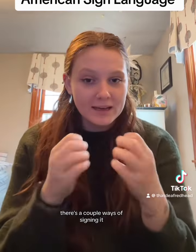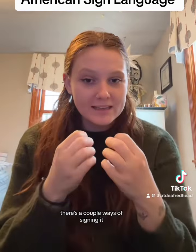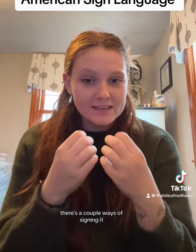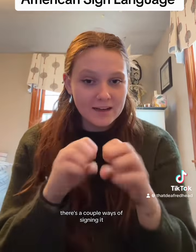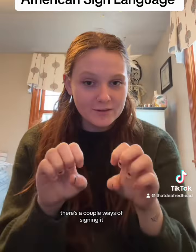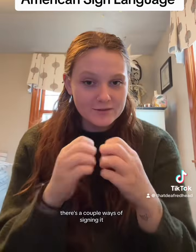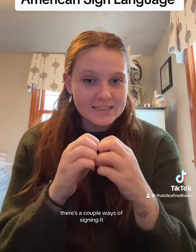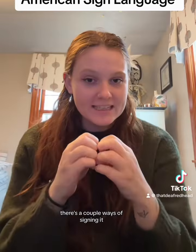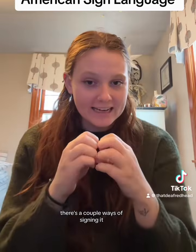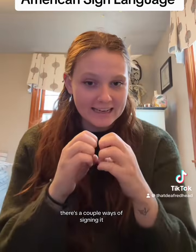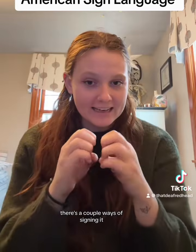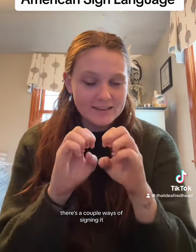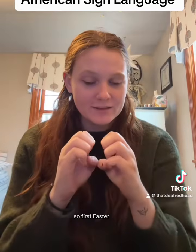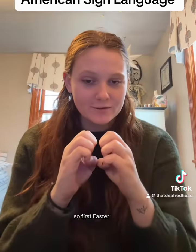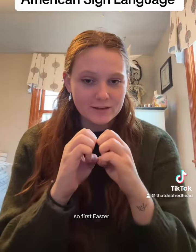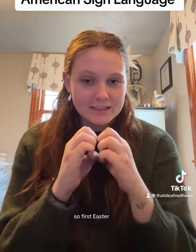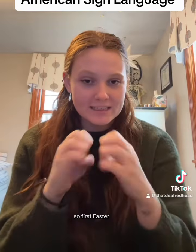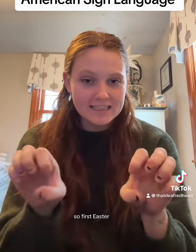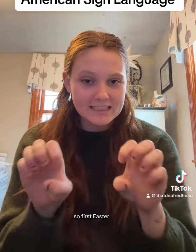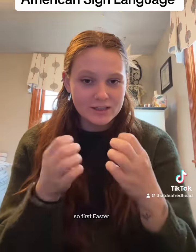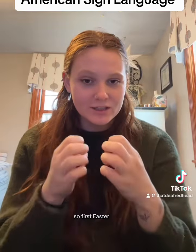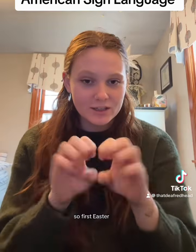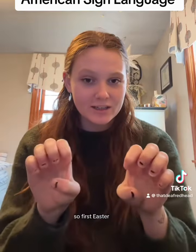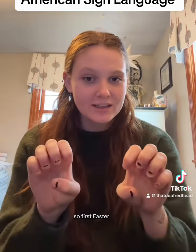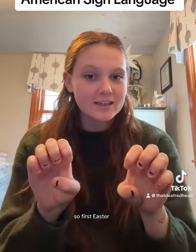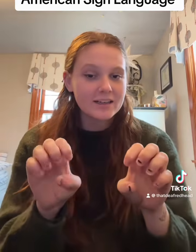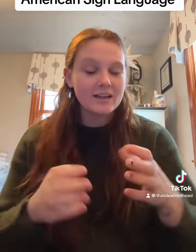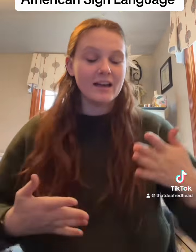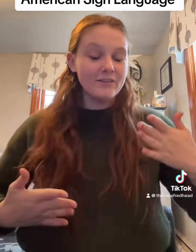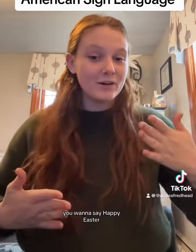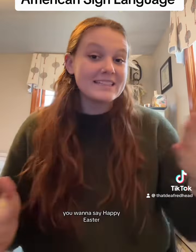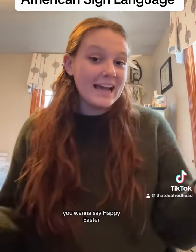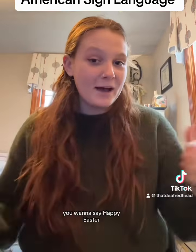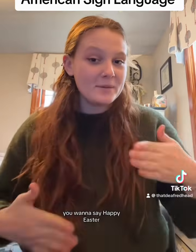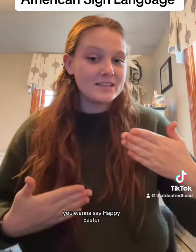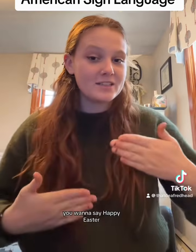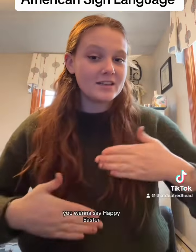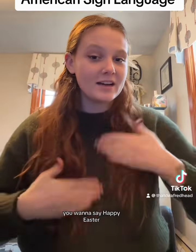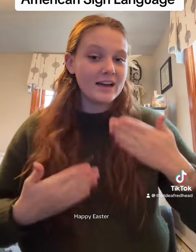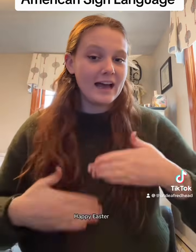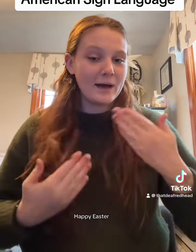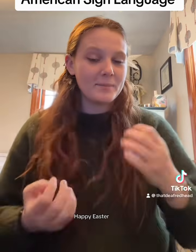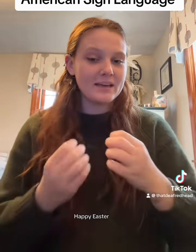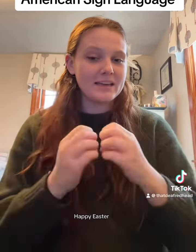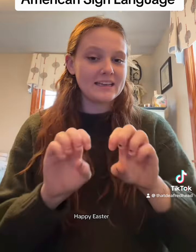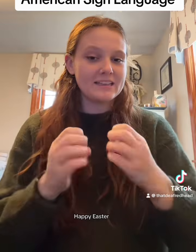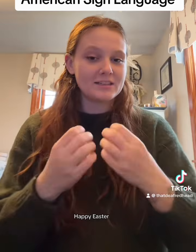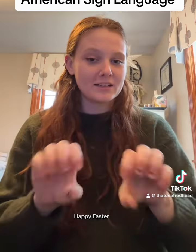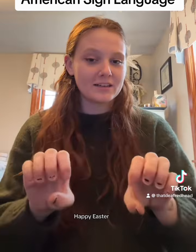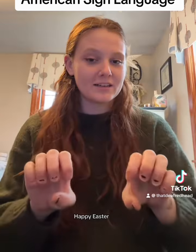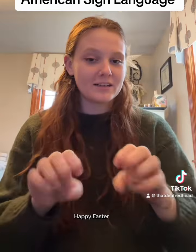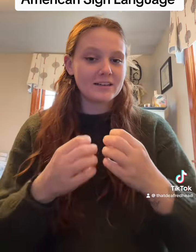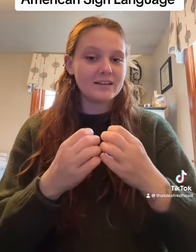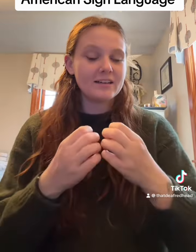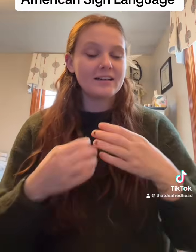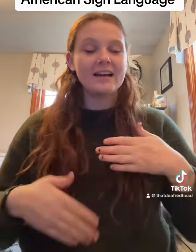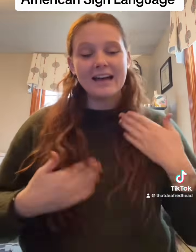ways of signing it. So first, Easter. If you want to say Happy Easter, Happy Easter.